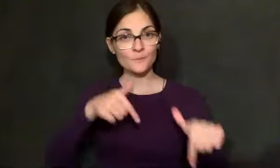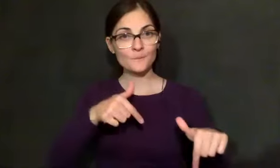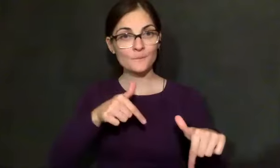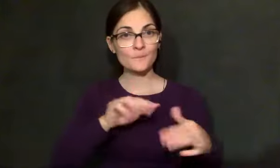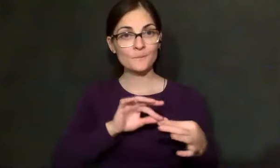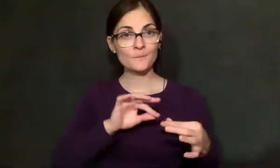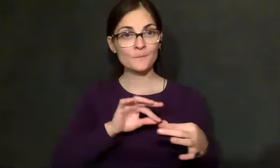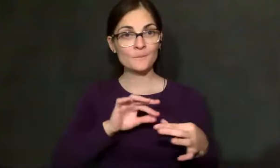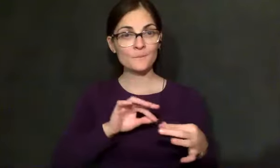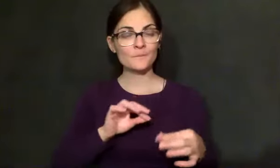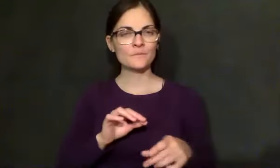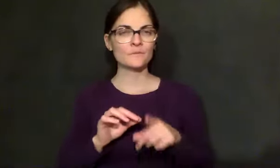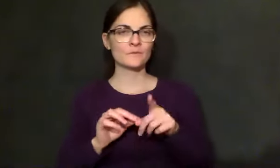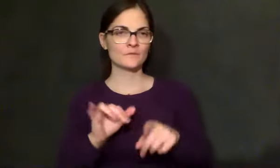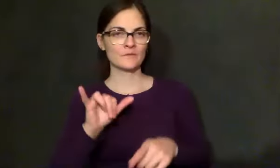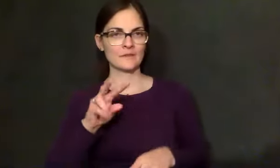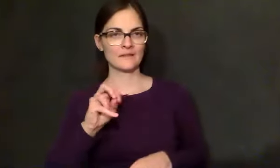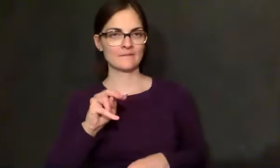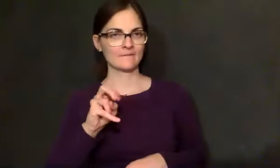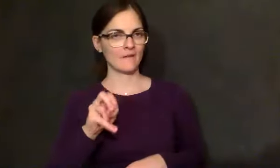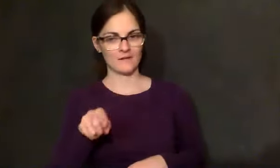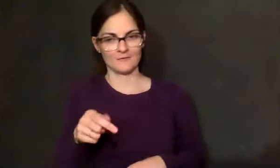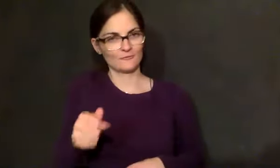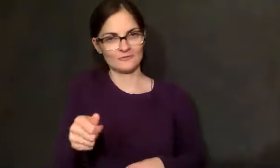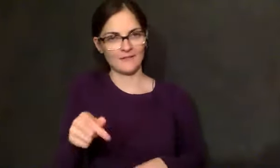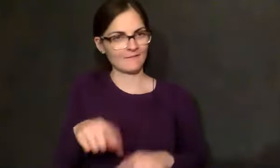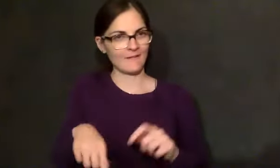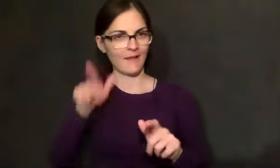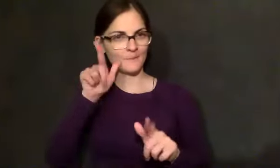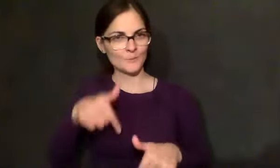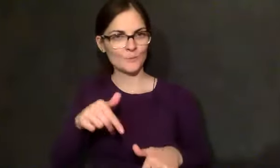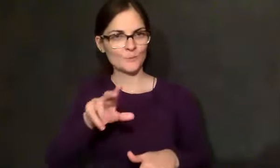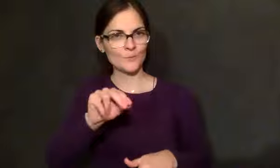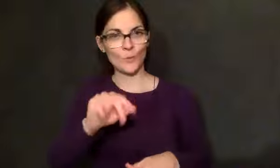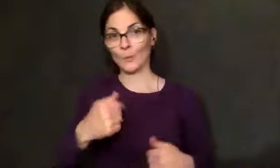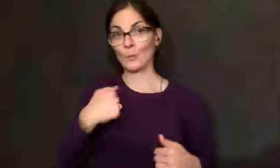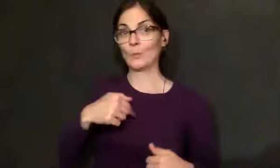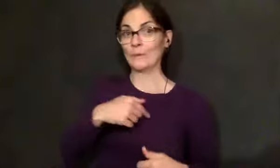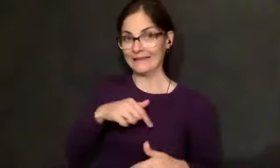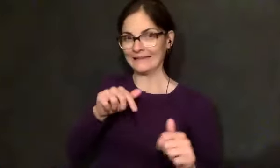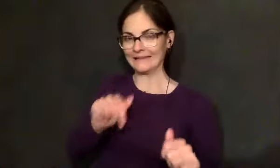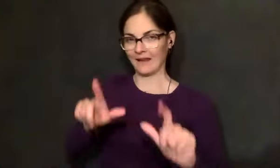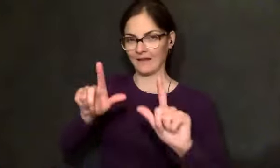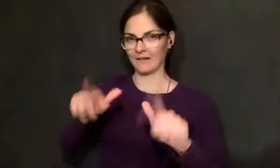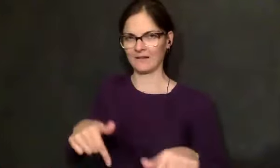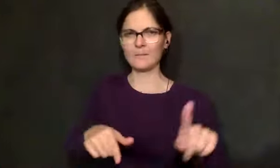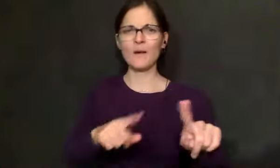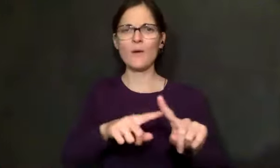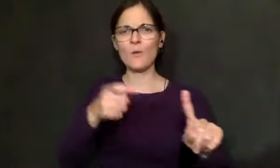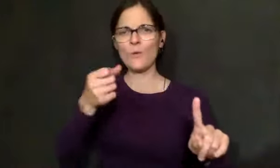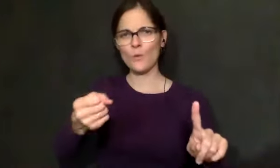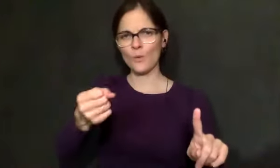No, she can't unmute. We have to unmute her, but I would like to. Okay. Yes. I would like to open with the Serenity Prayer, and I want to ask